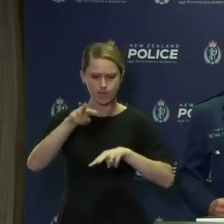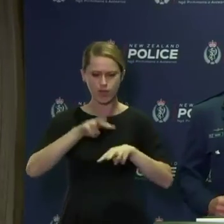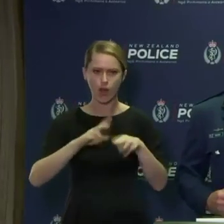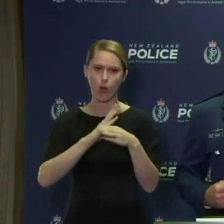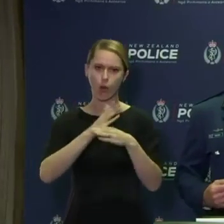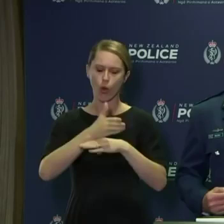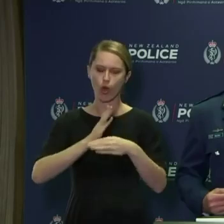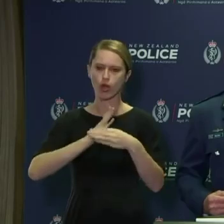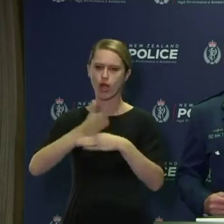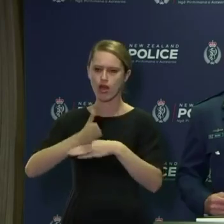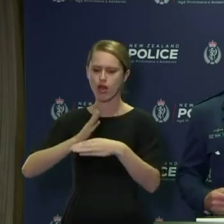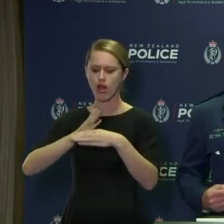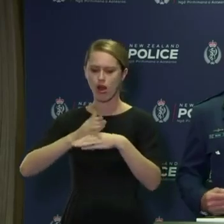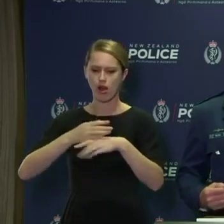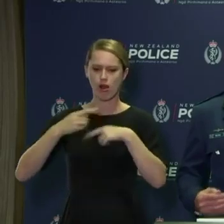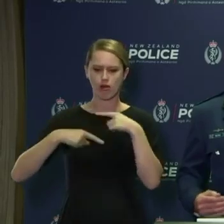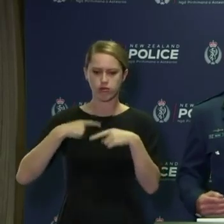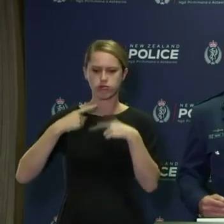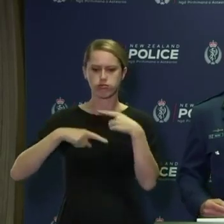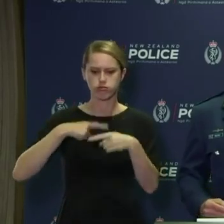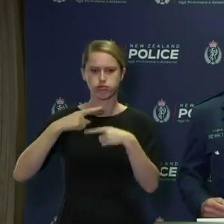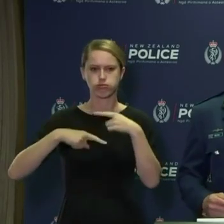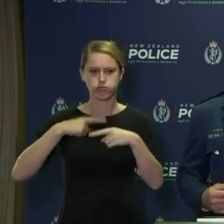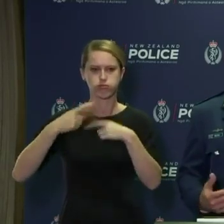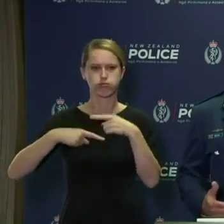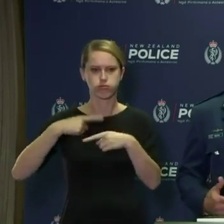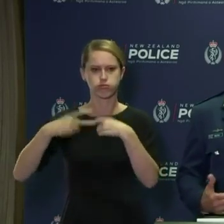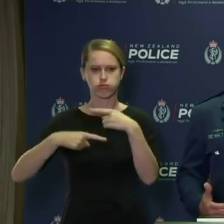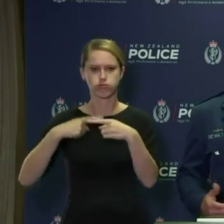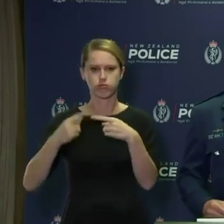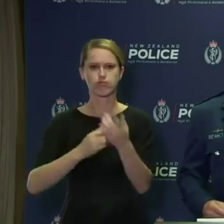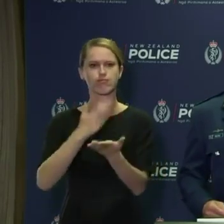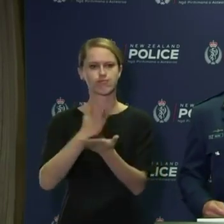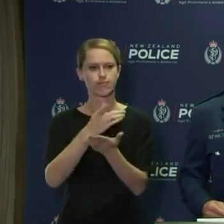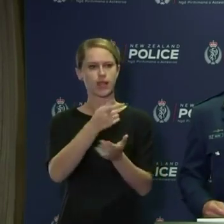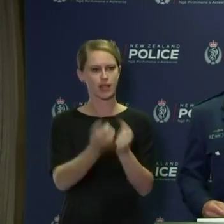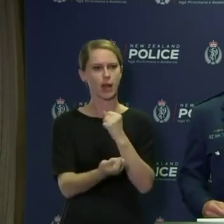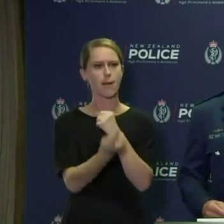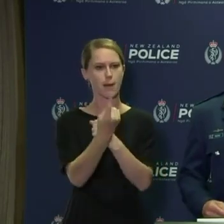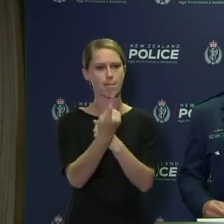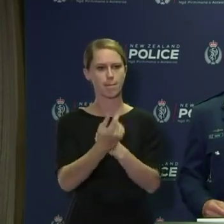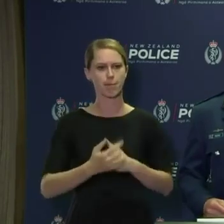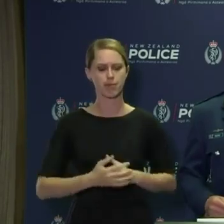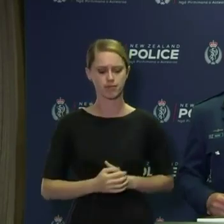working as best as humanly possible to make that happen